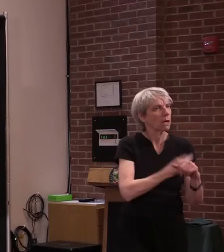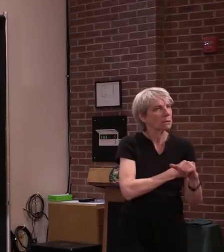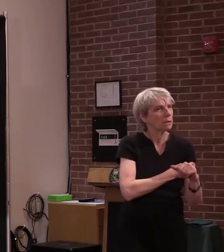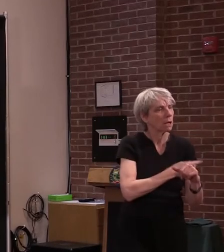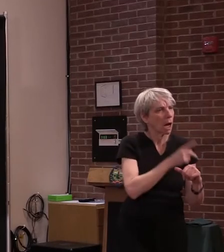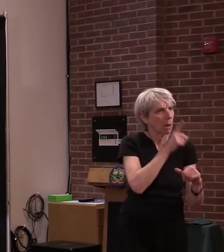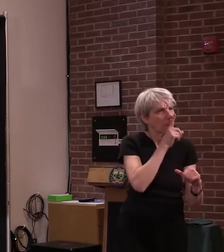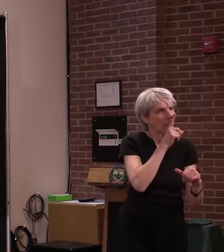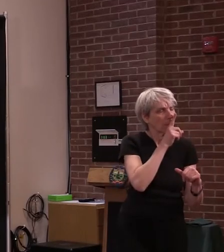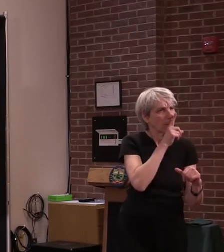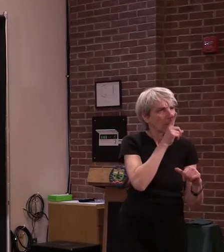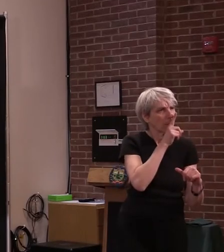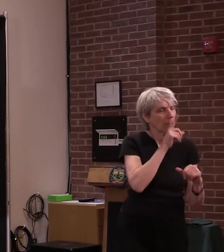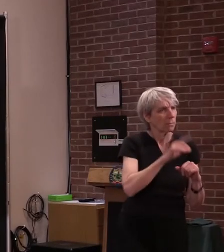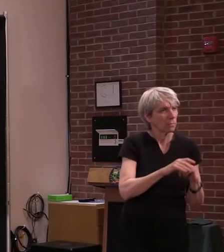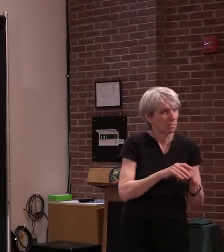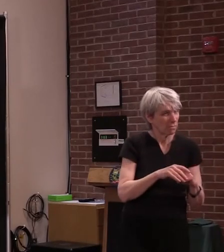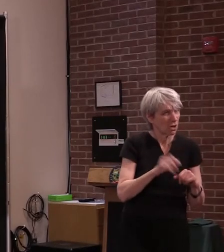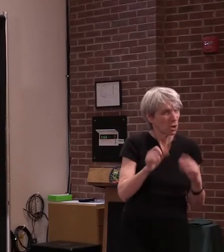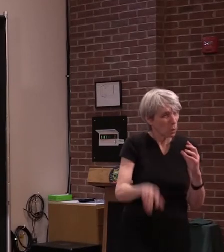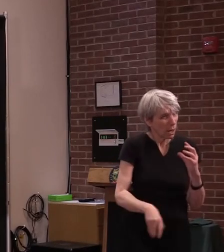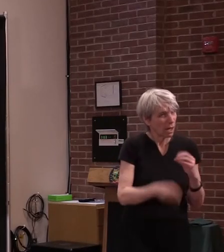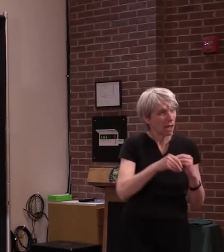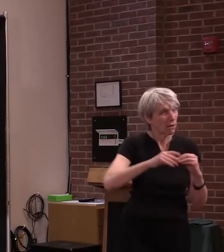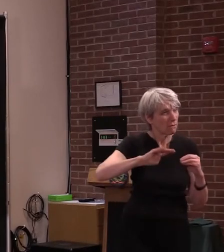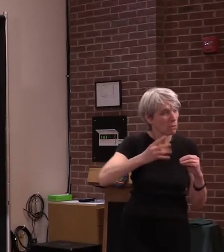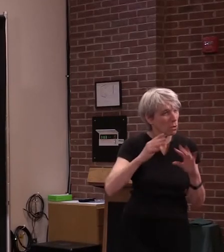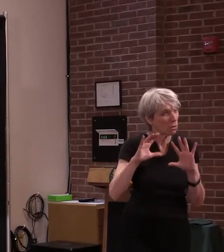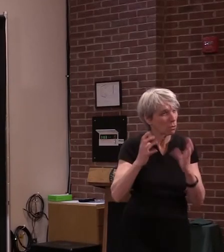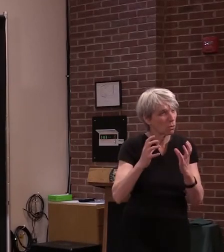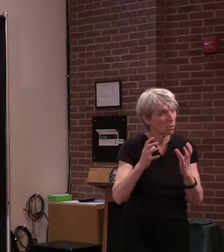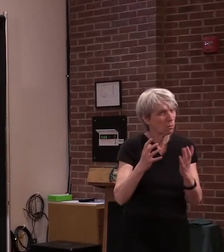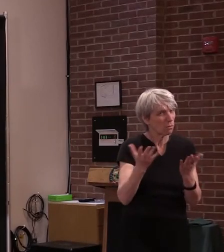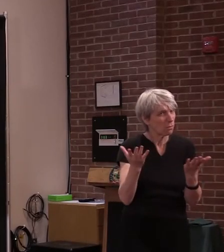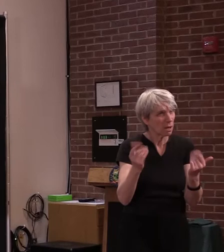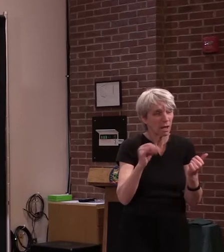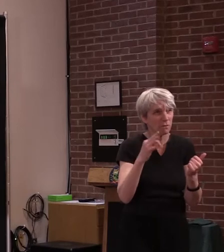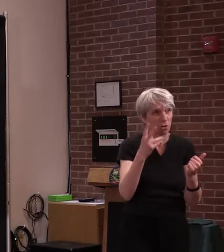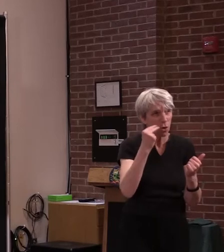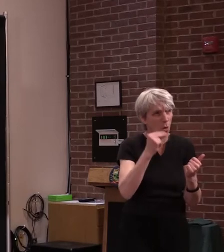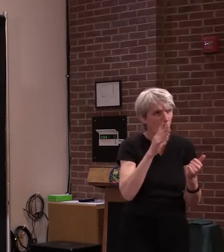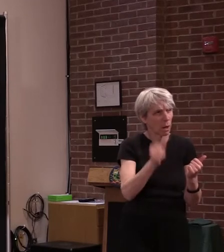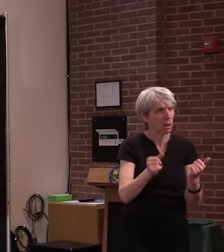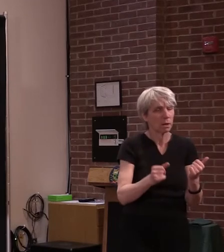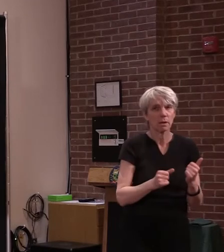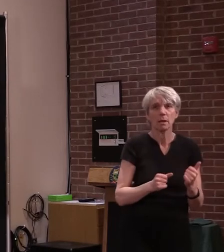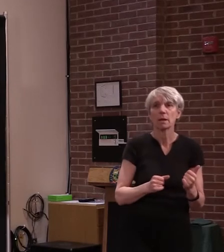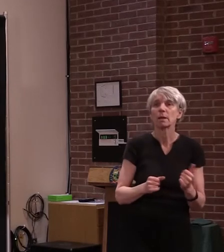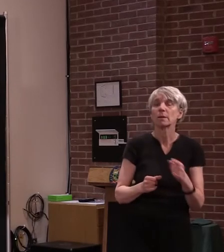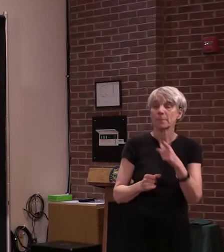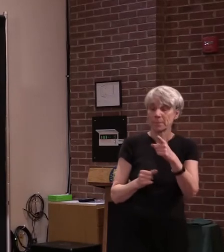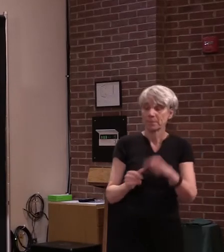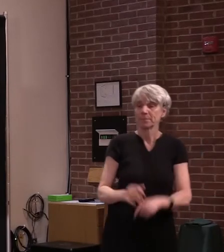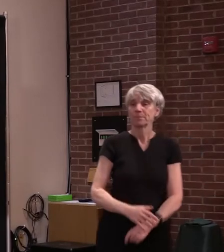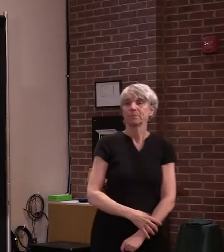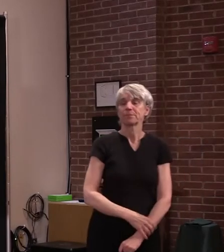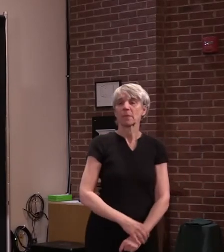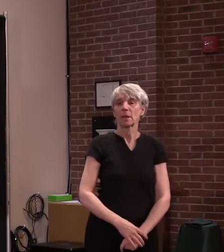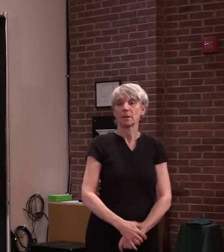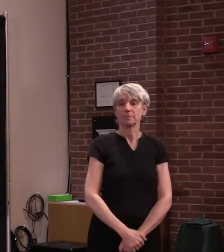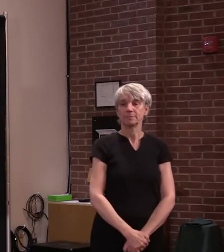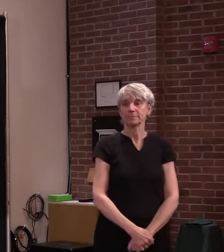And can you provide this? And if not, why not? Commissioner Pichette.